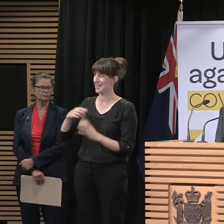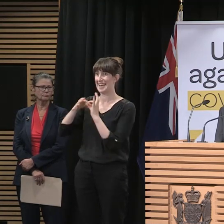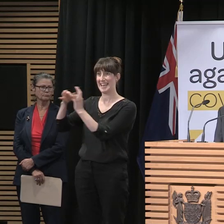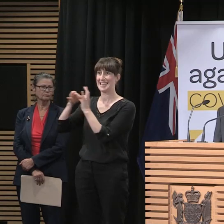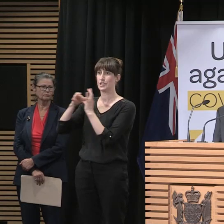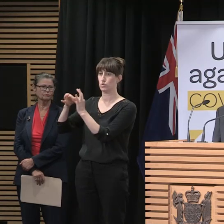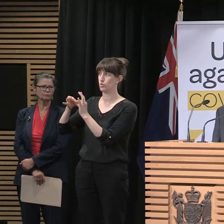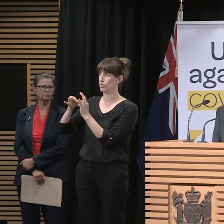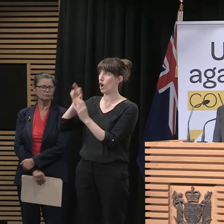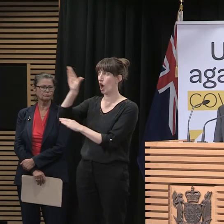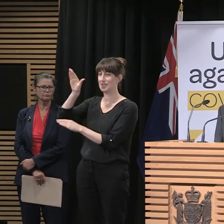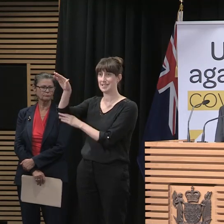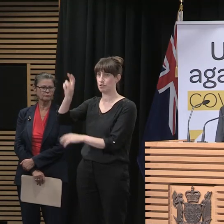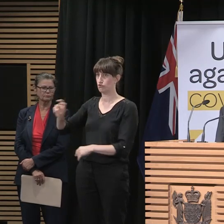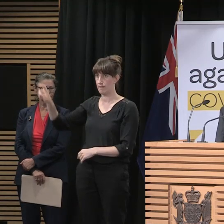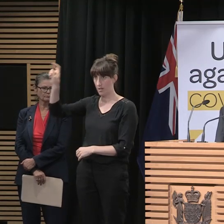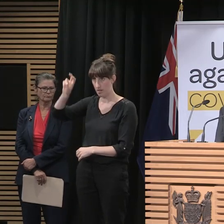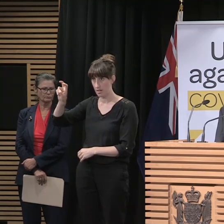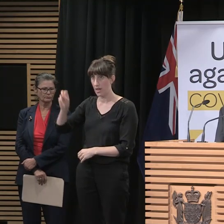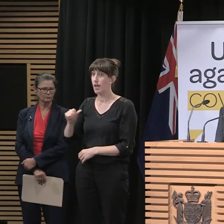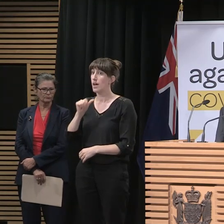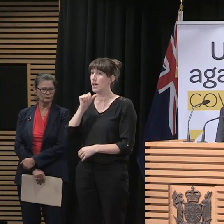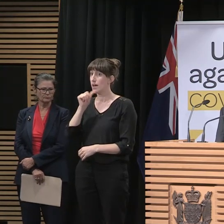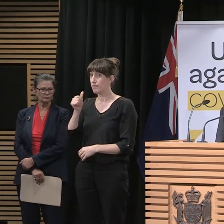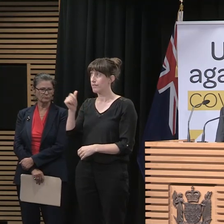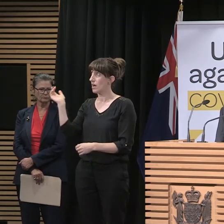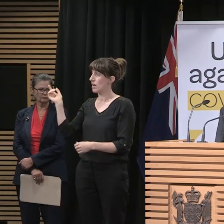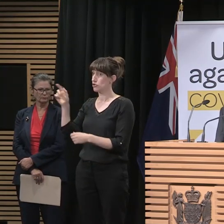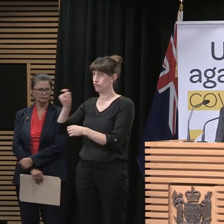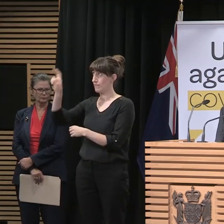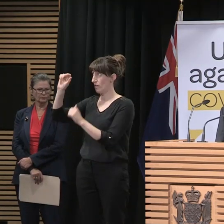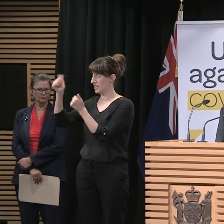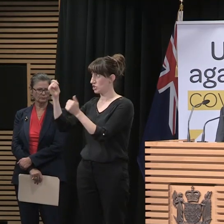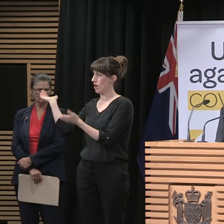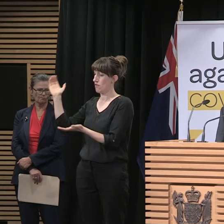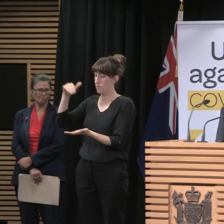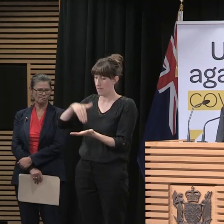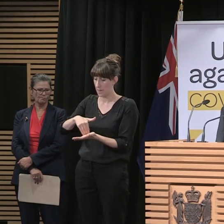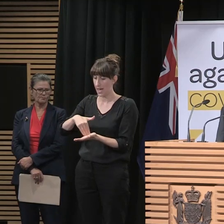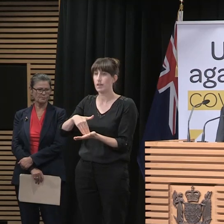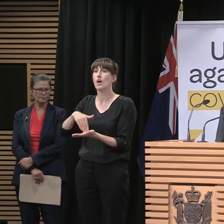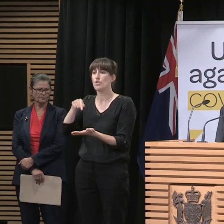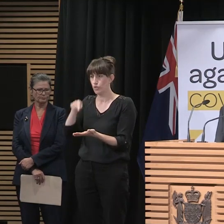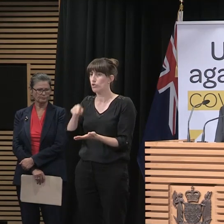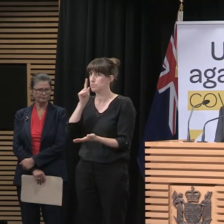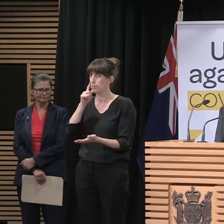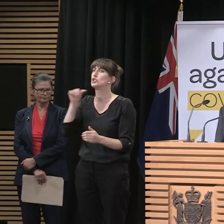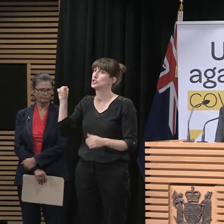travelled back from overseas should already be in strict self-isolation, no